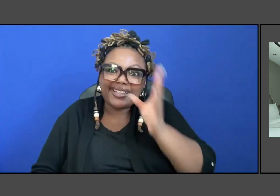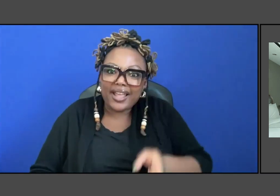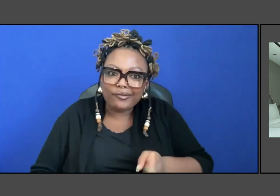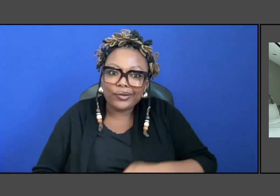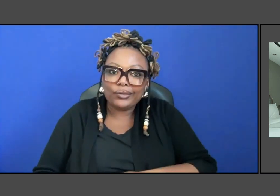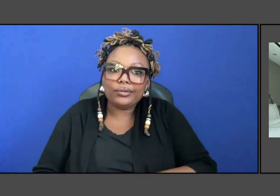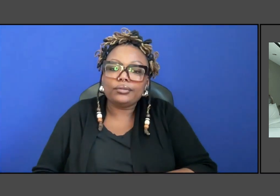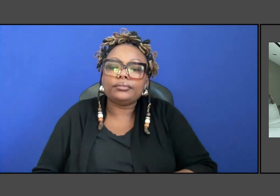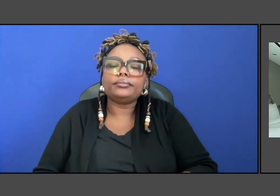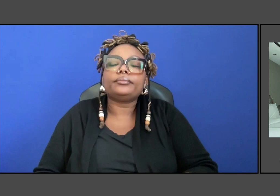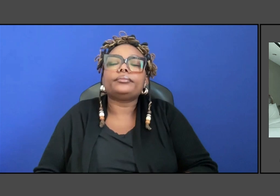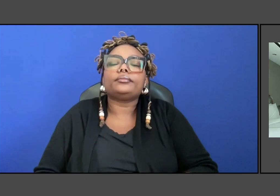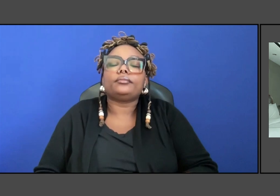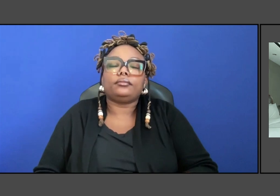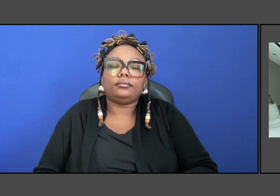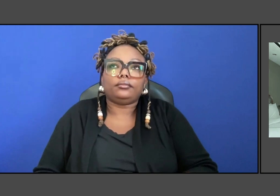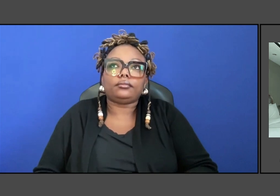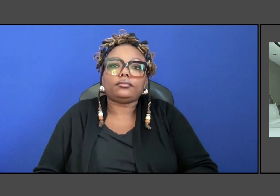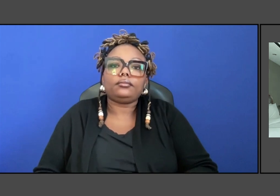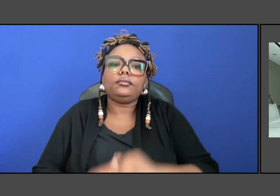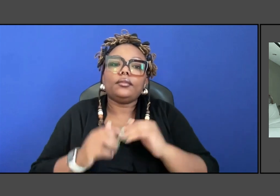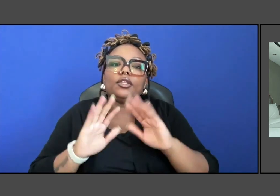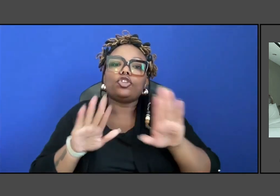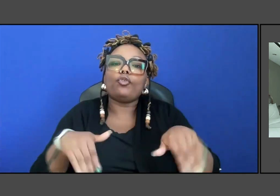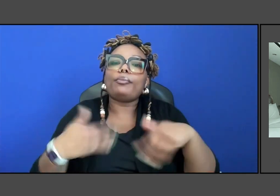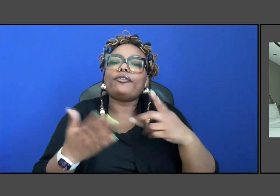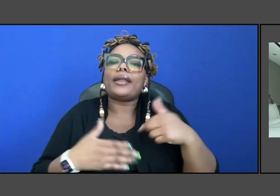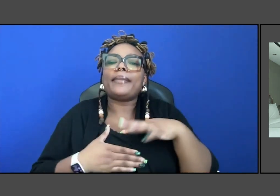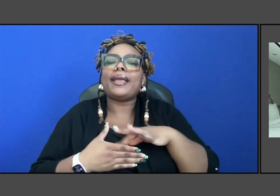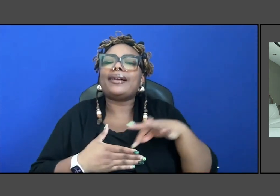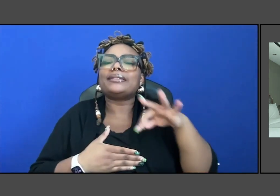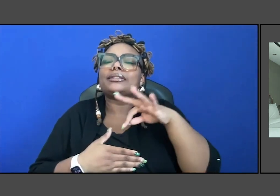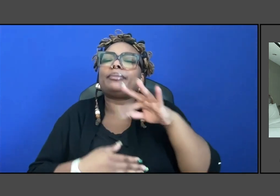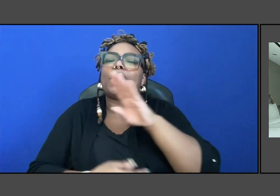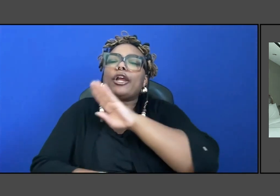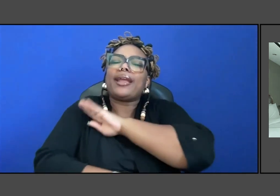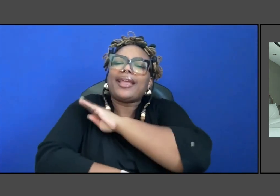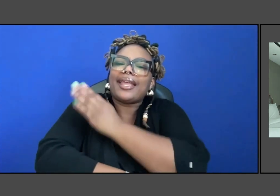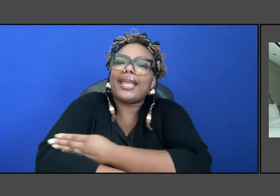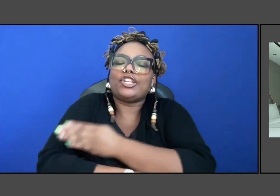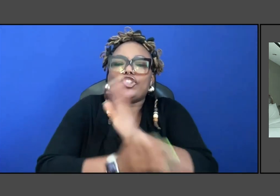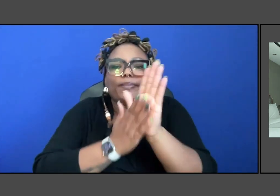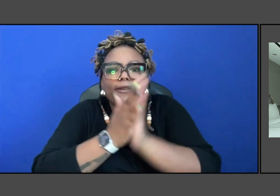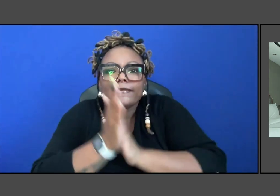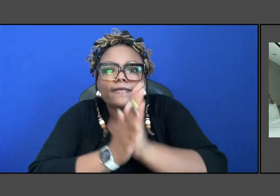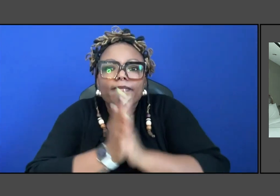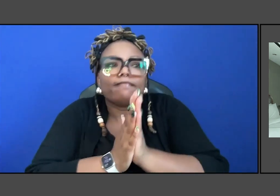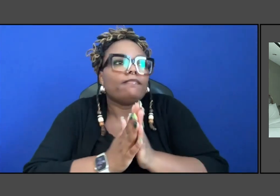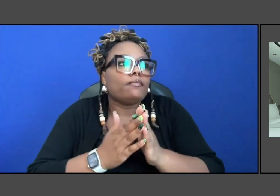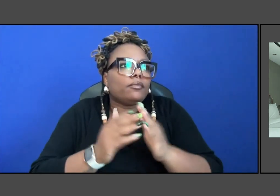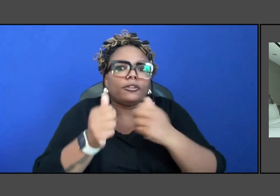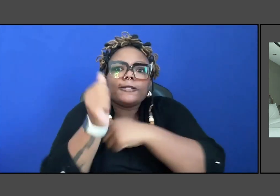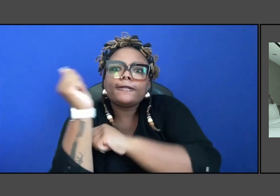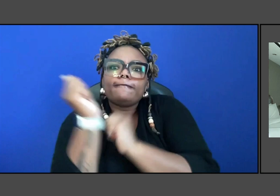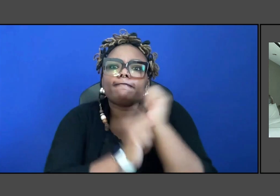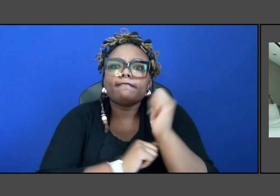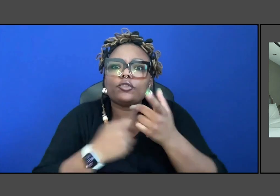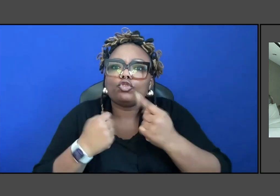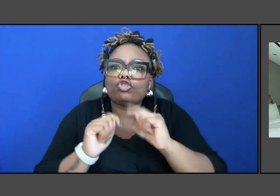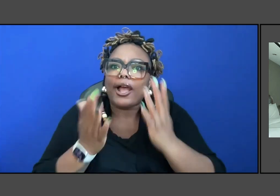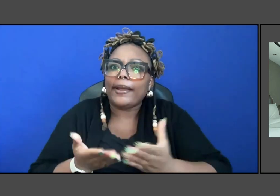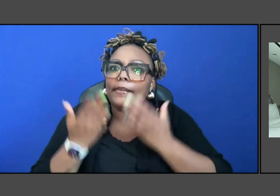and so it gave me like a spirit and an energy to be ambitious about trying to propose and trying